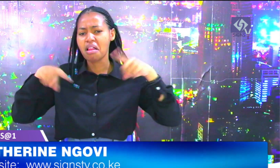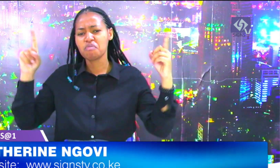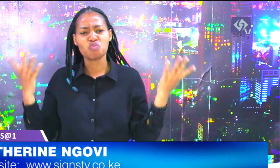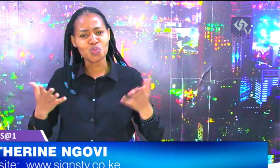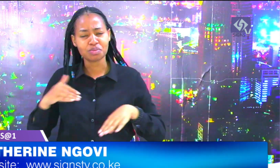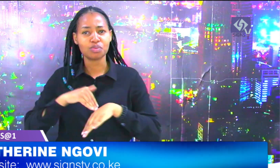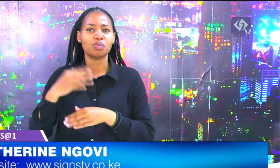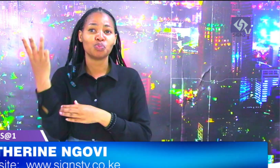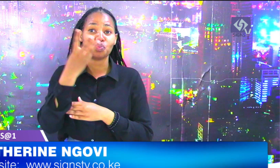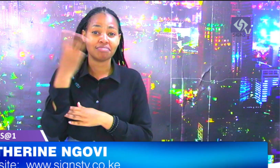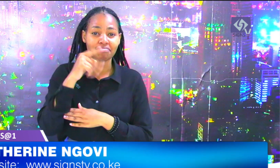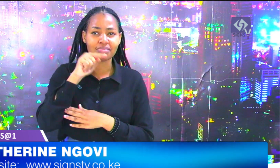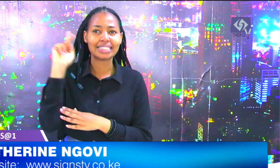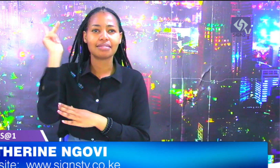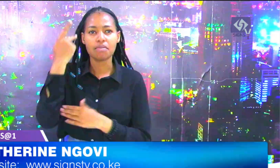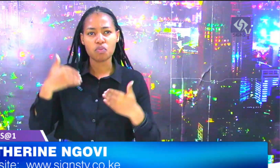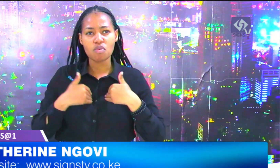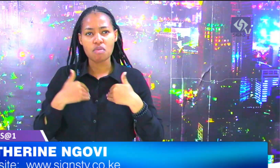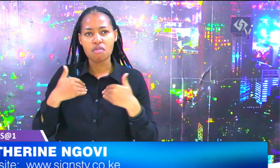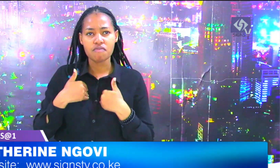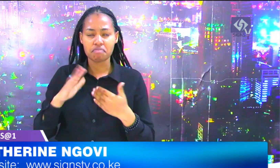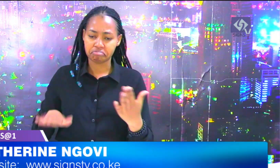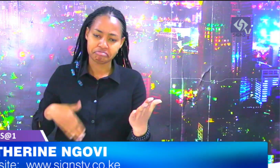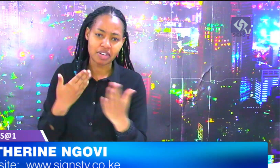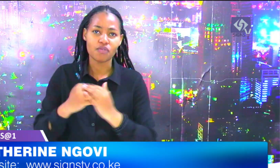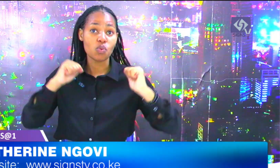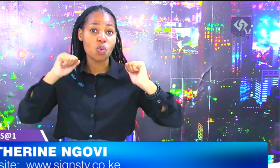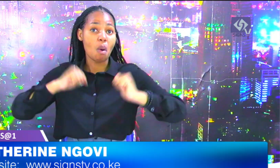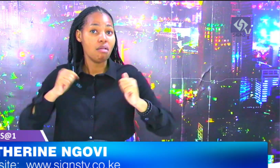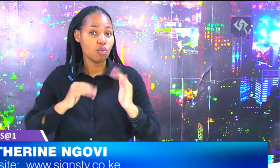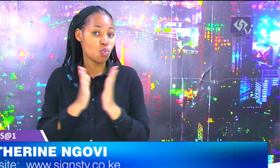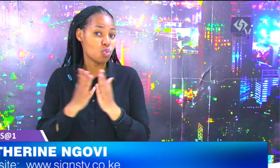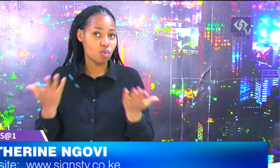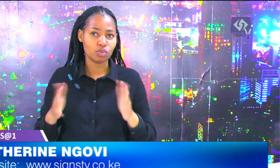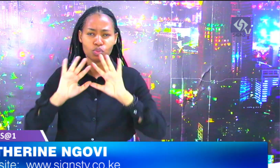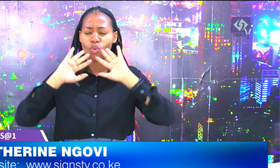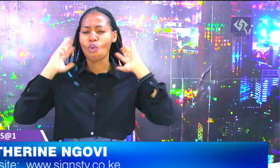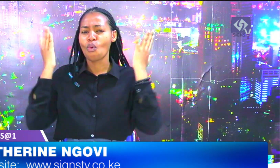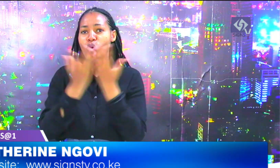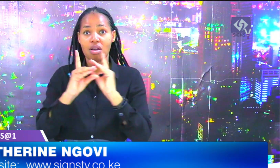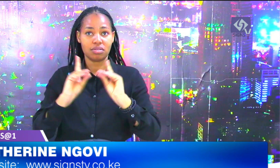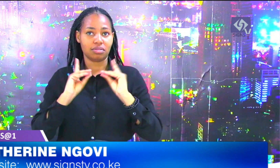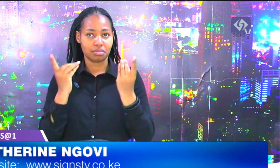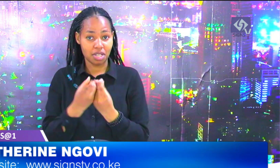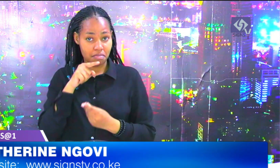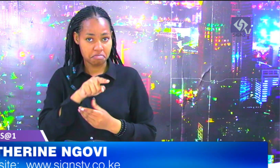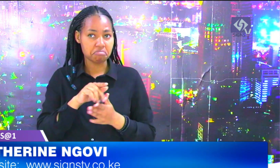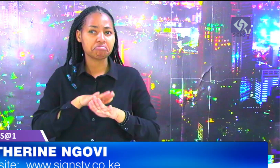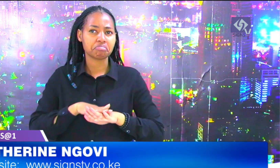platforms. The president said that the agreements are part of the government's effort to create opportunities for